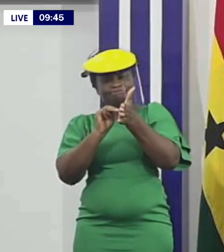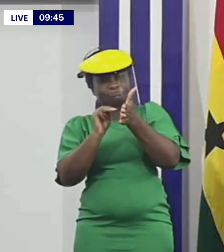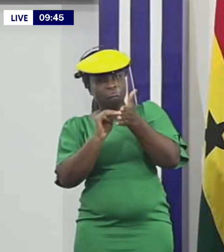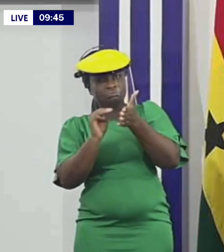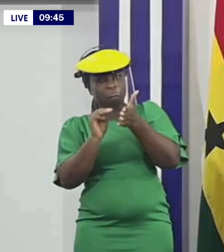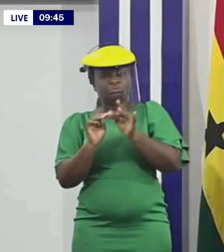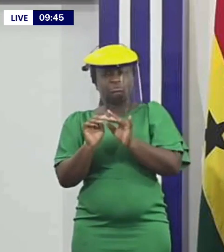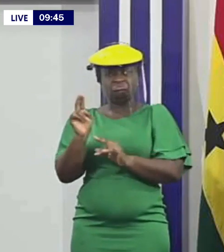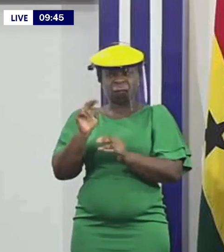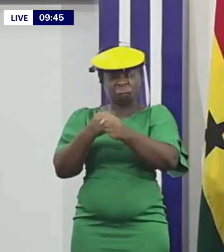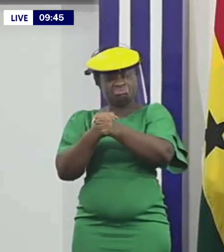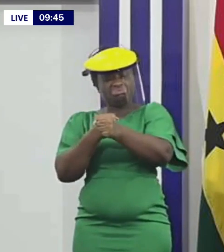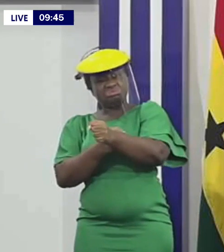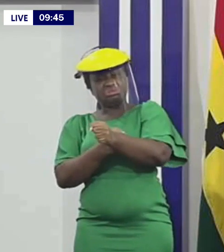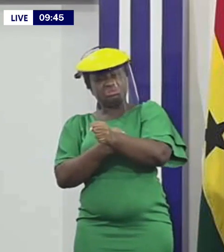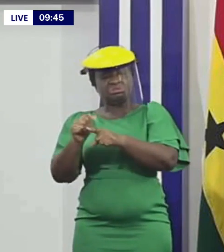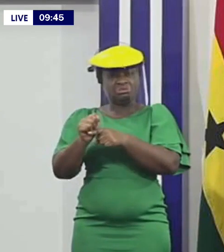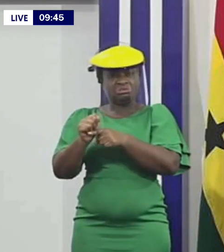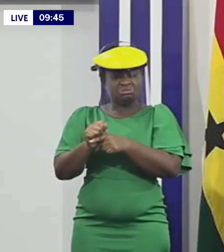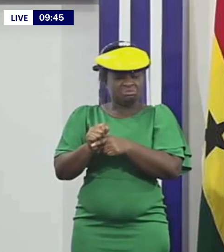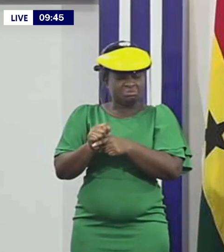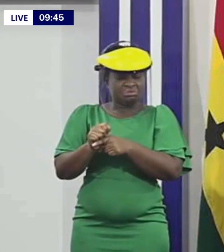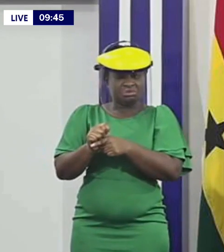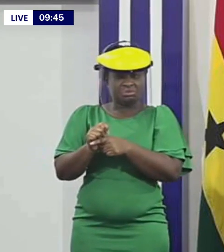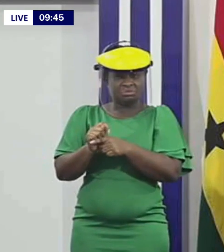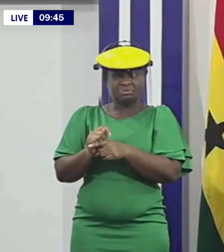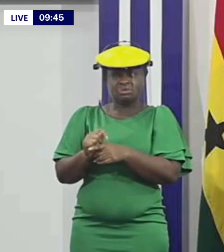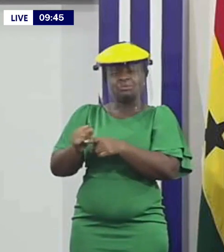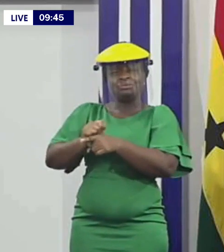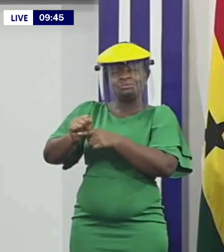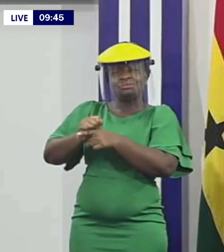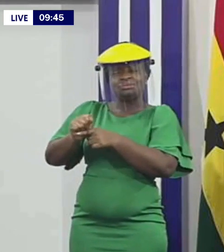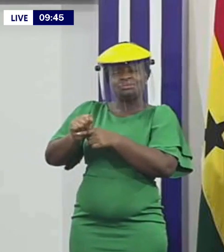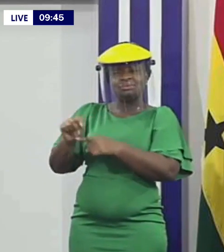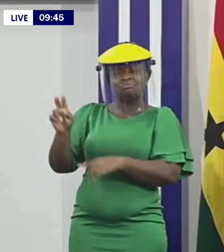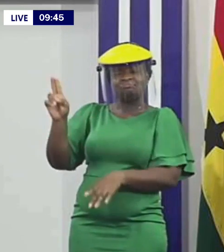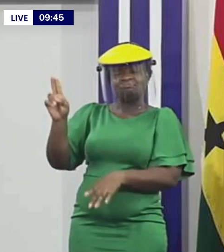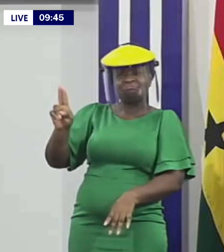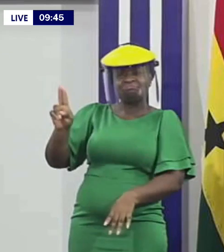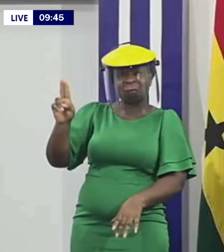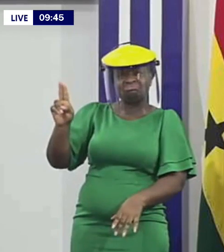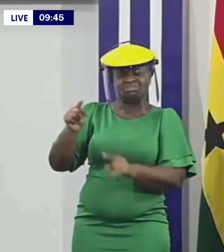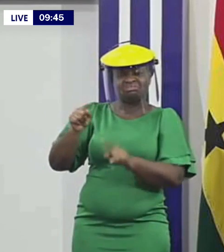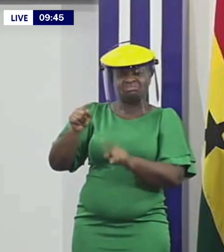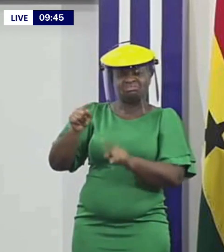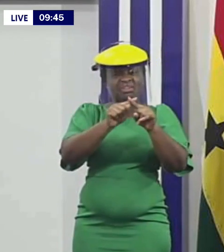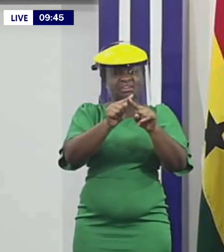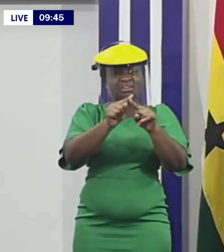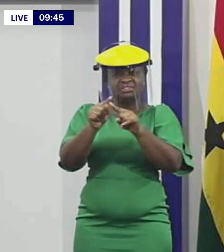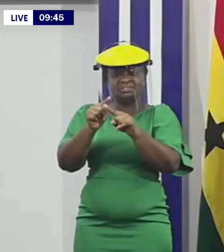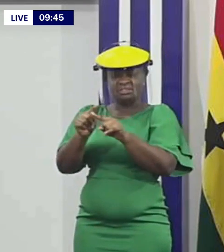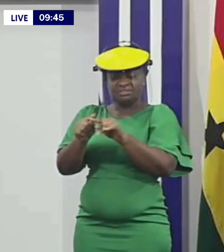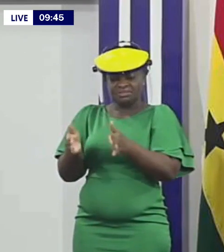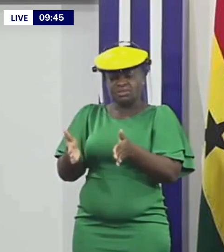oximeter, supportive treatment and asymptomatic for all of them. Treatment using the various